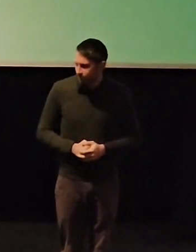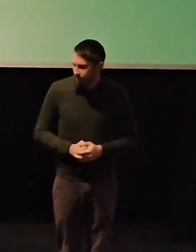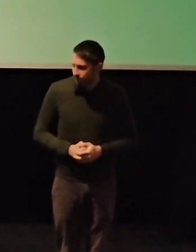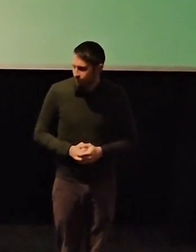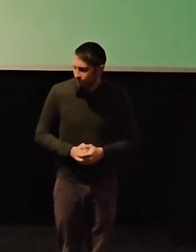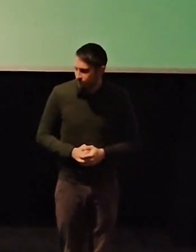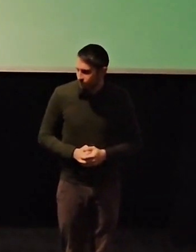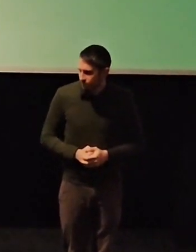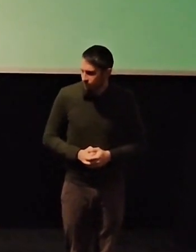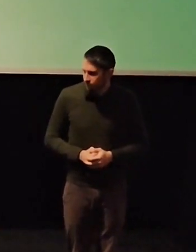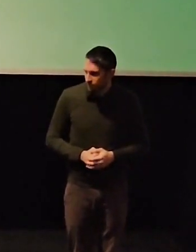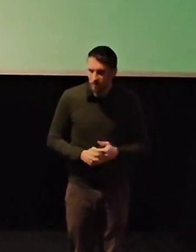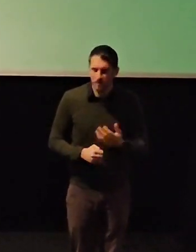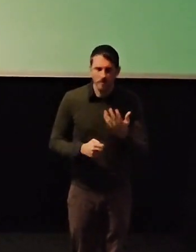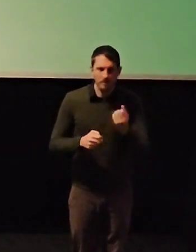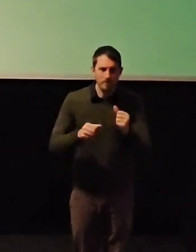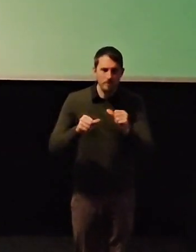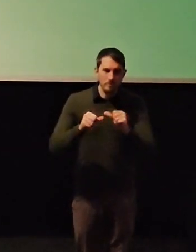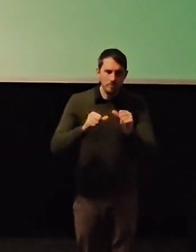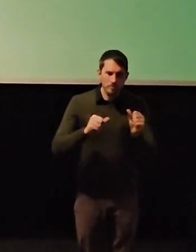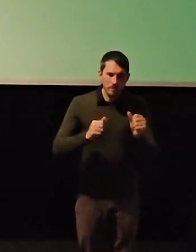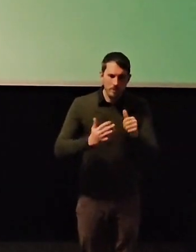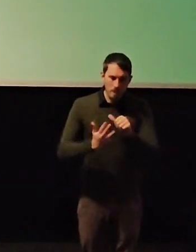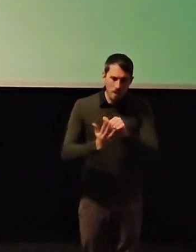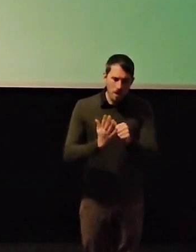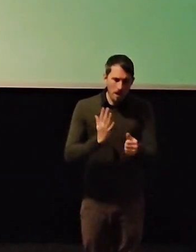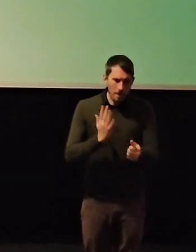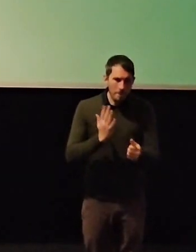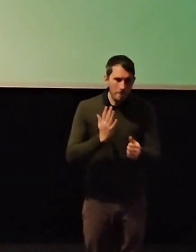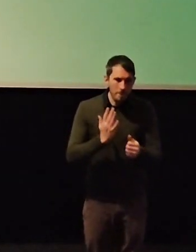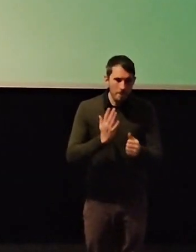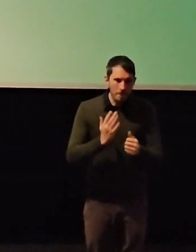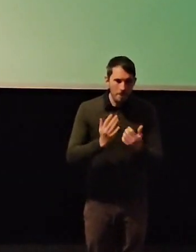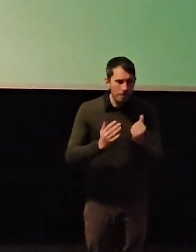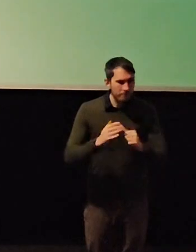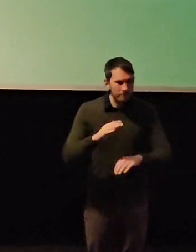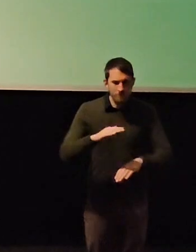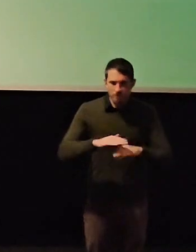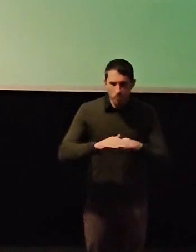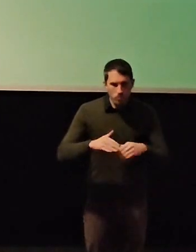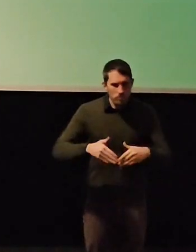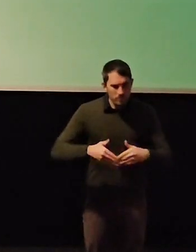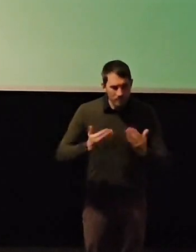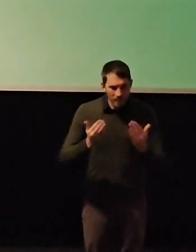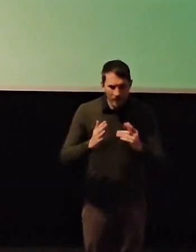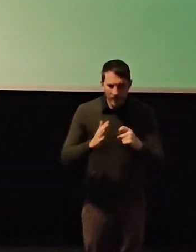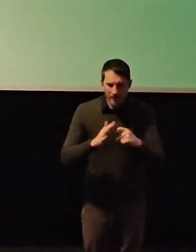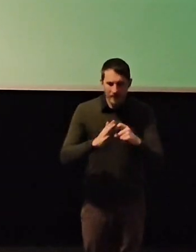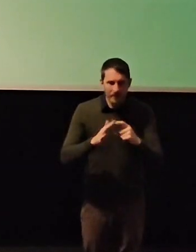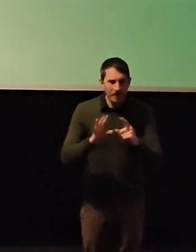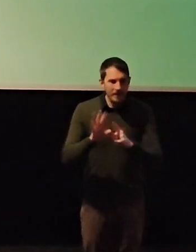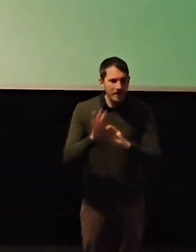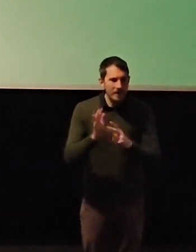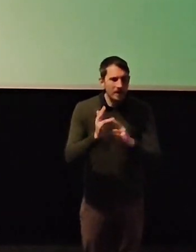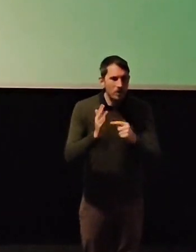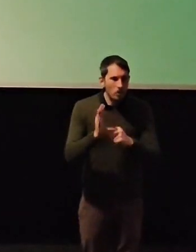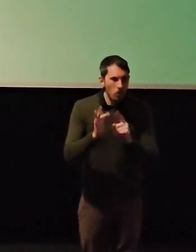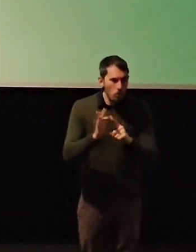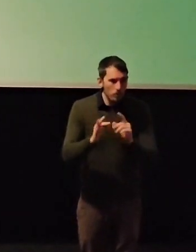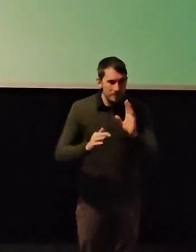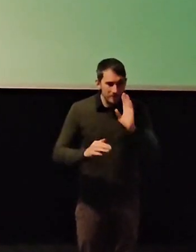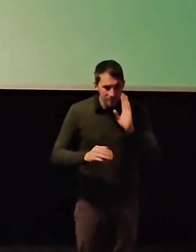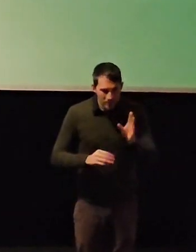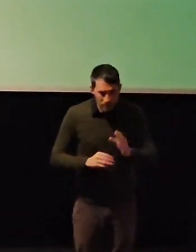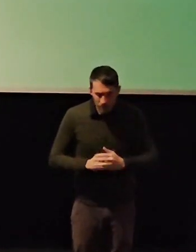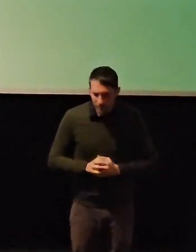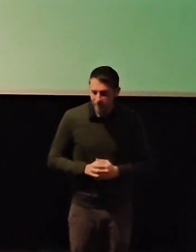We have a great lineup for you, a full day of both keynote speeches and